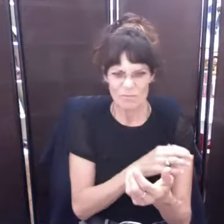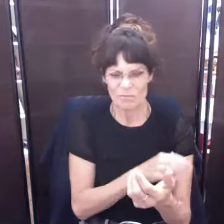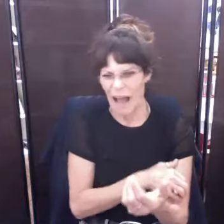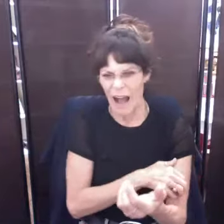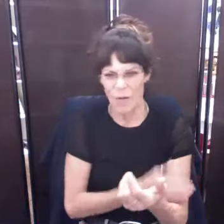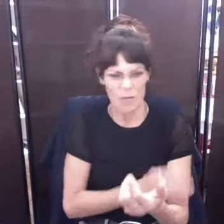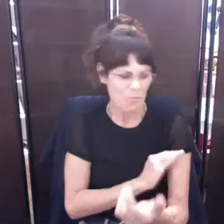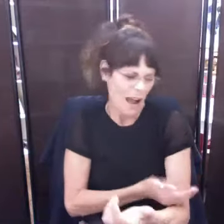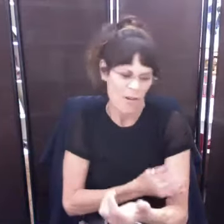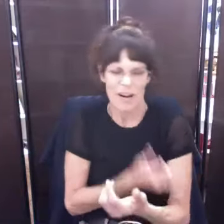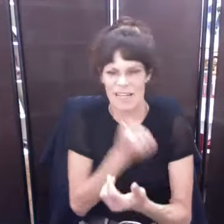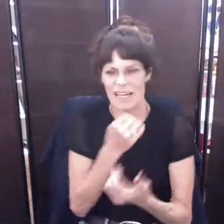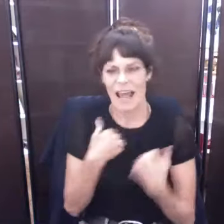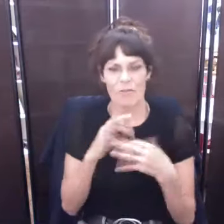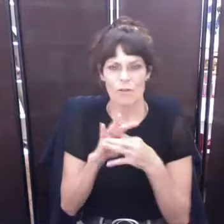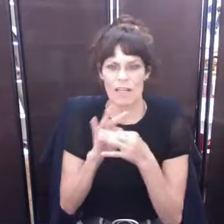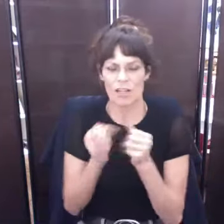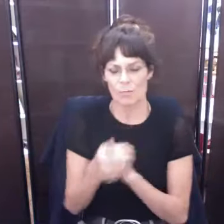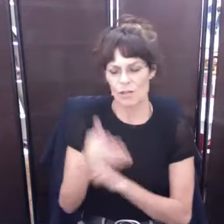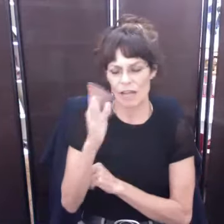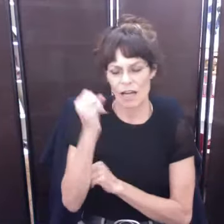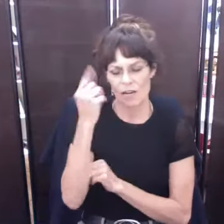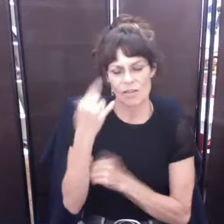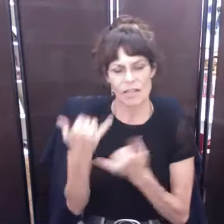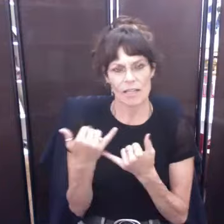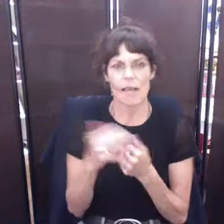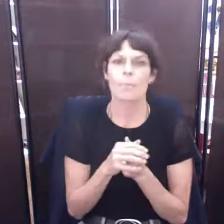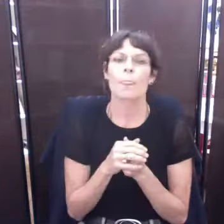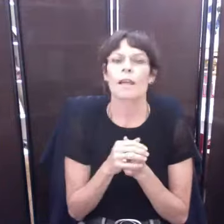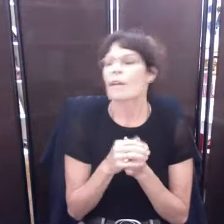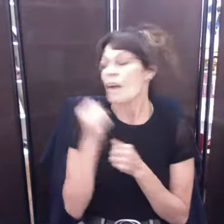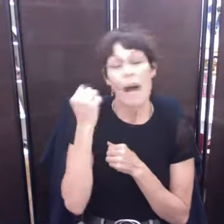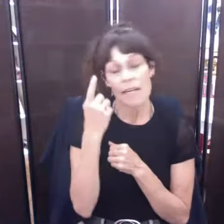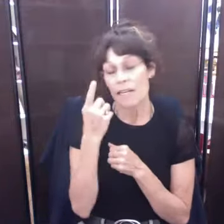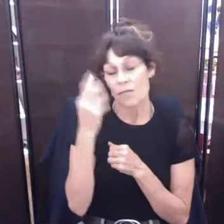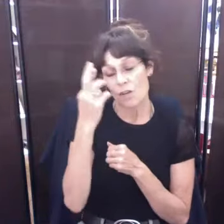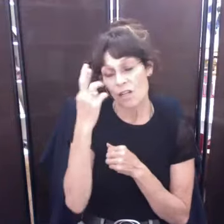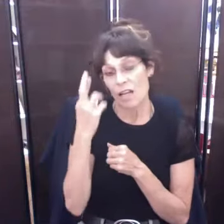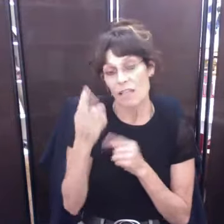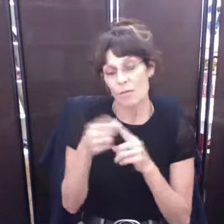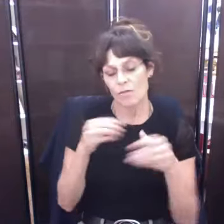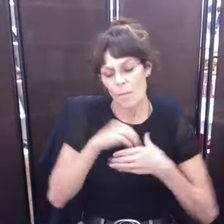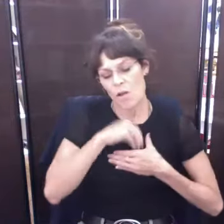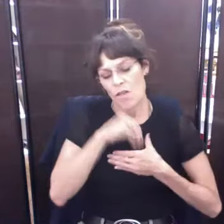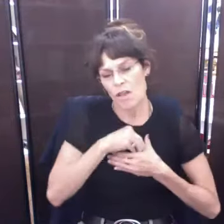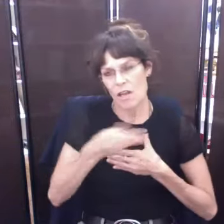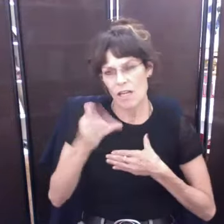have that relationship with the God that I understand today. See, I didn't realize that it came from within and that God is doing everything for